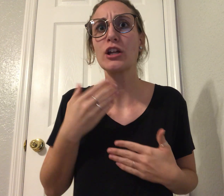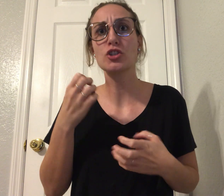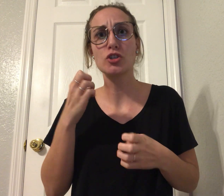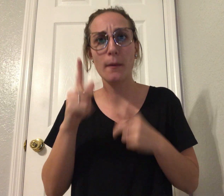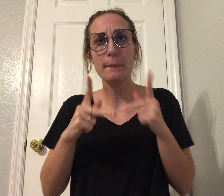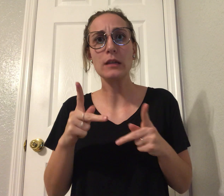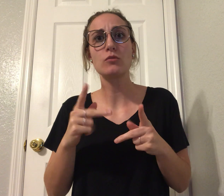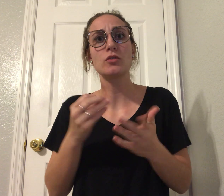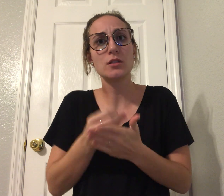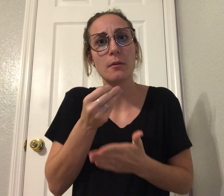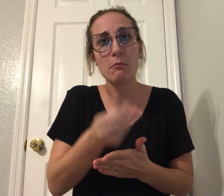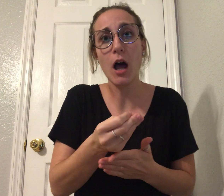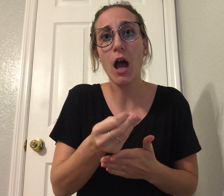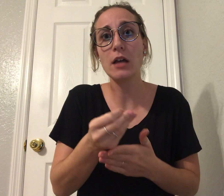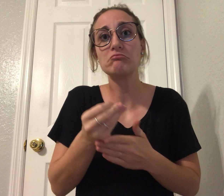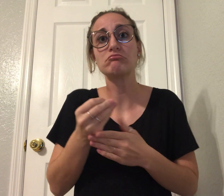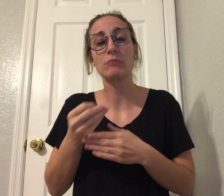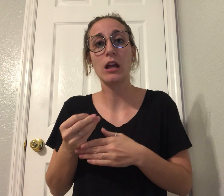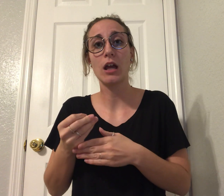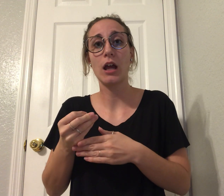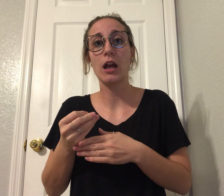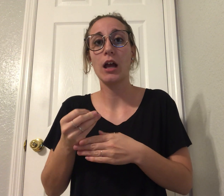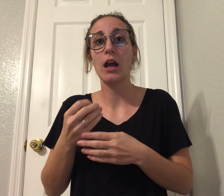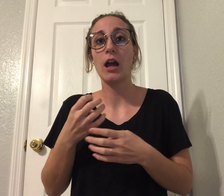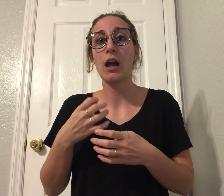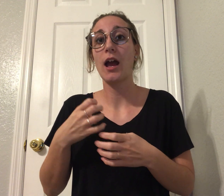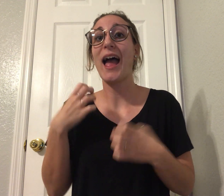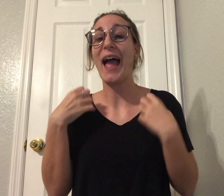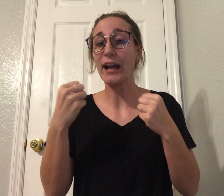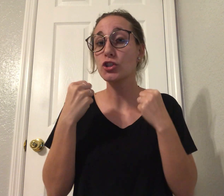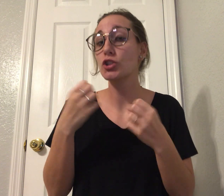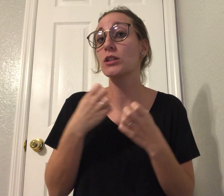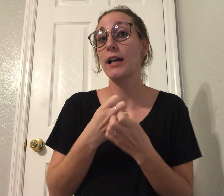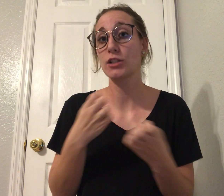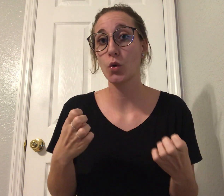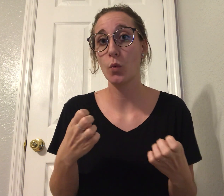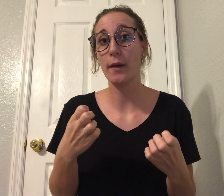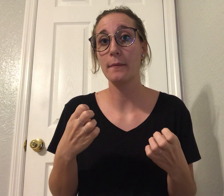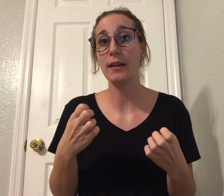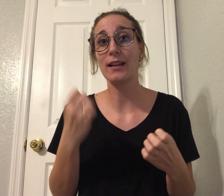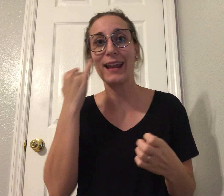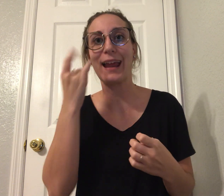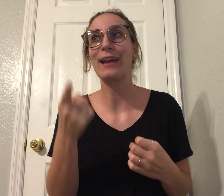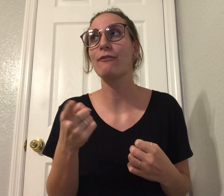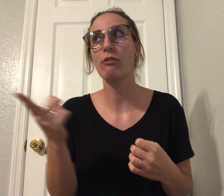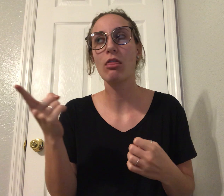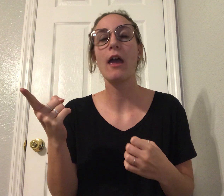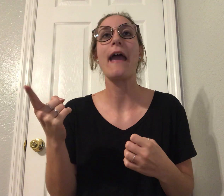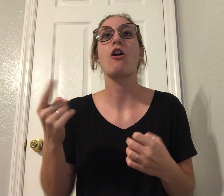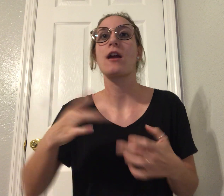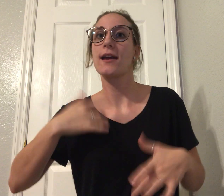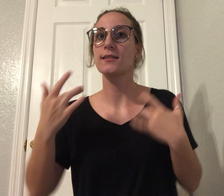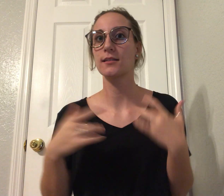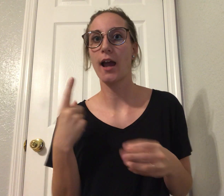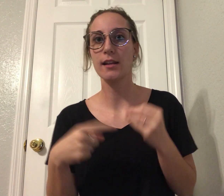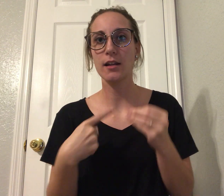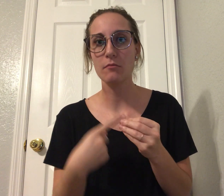that piece or pieces that really excite you, absolutely get it. There's no better thing to